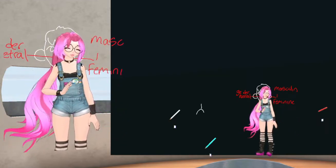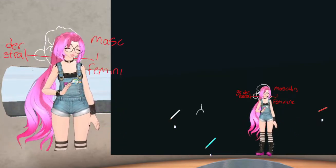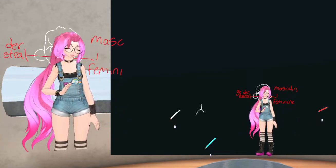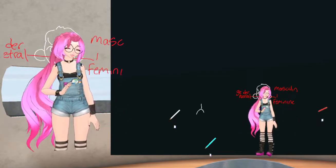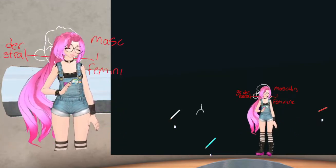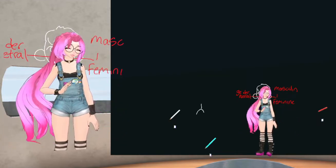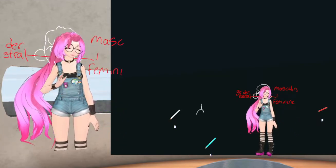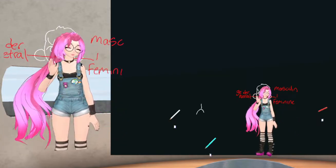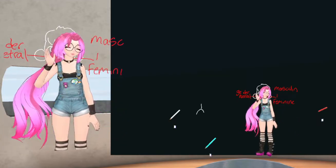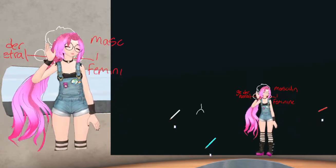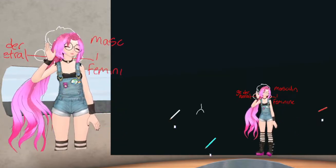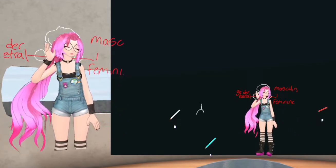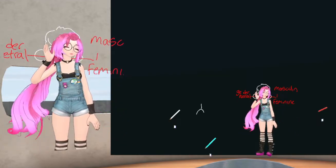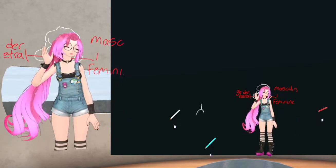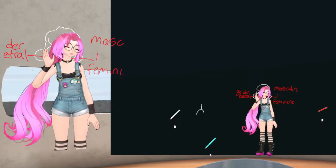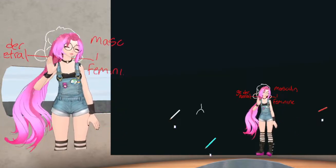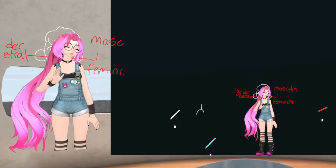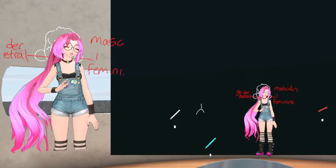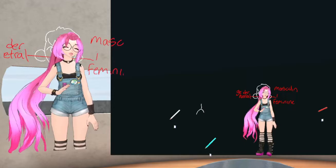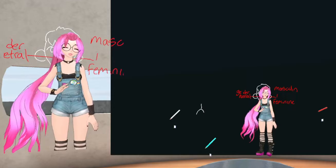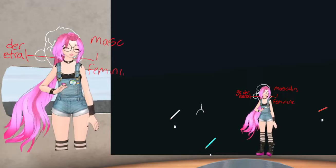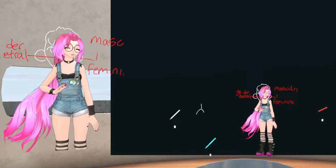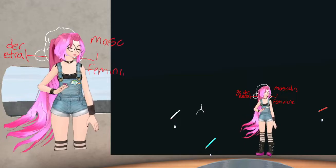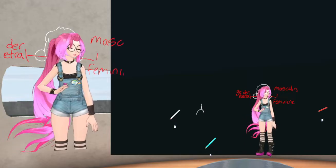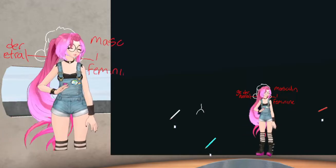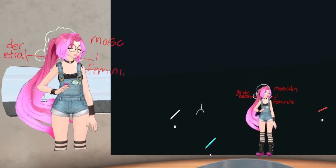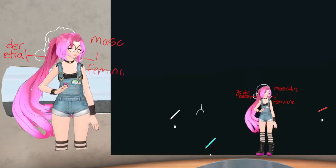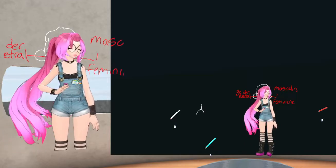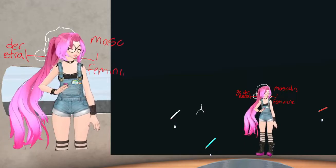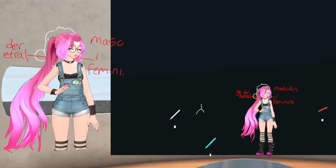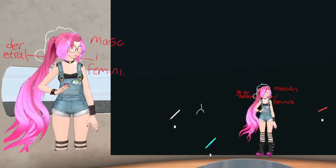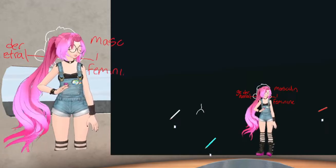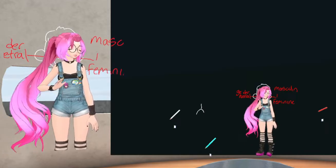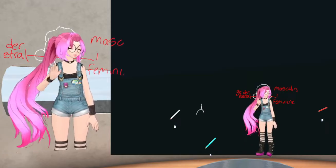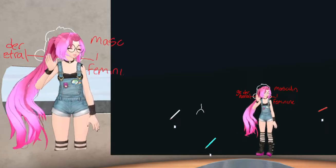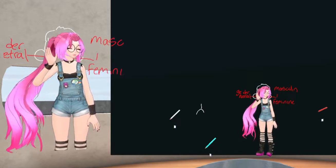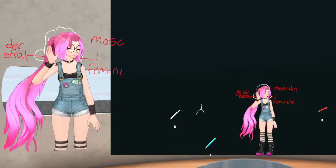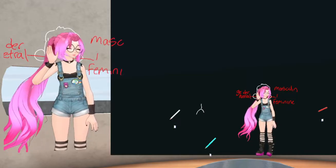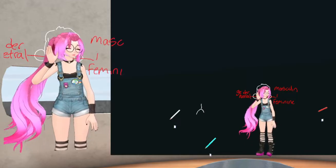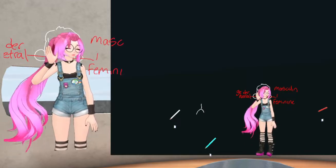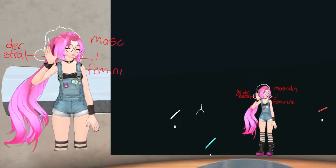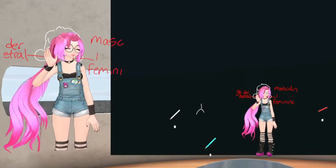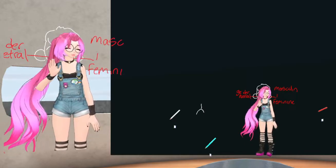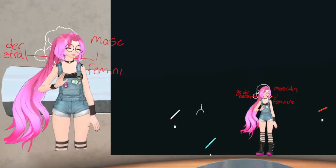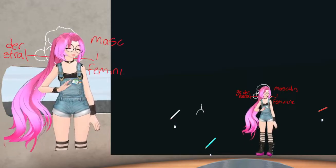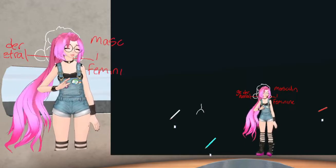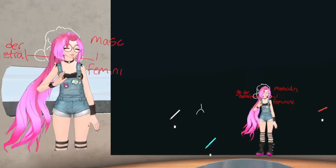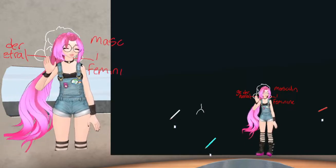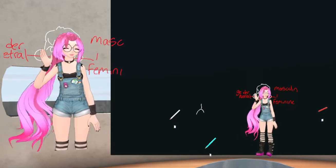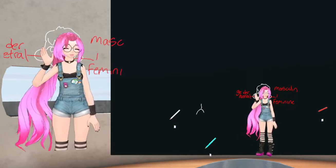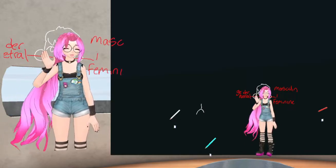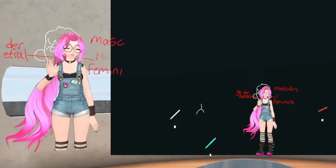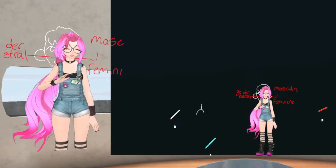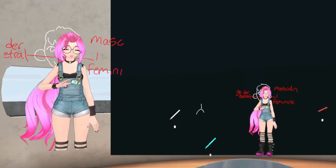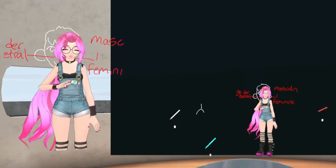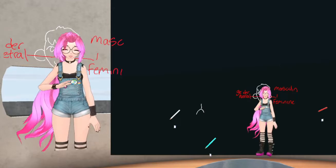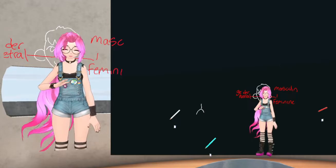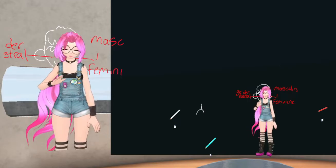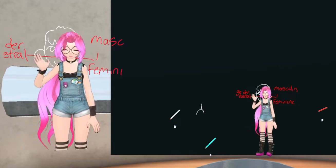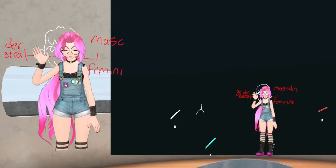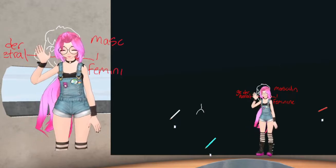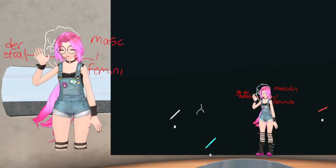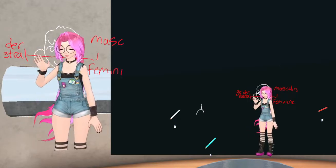down to my chest. This is like, there's not really a word in English for this. It's like a specific like gender